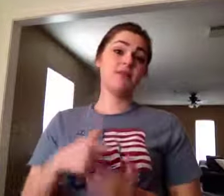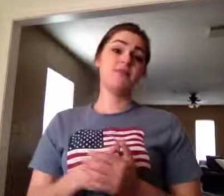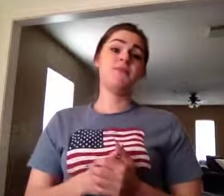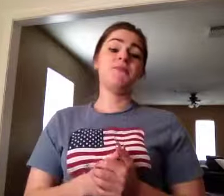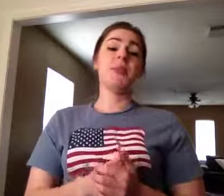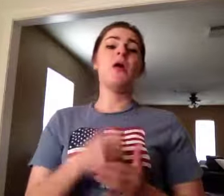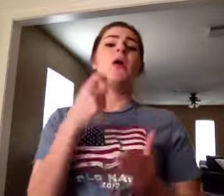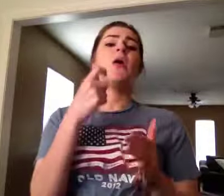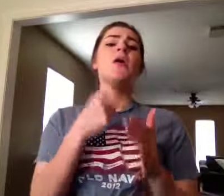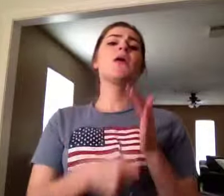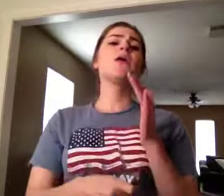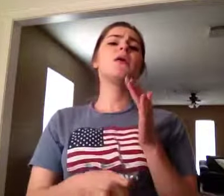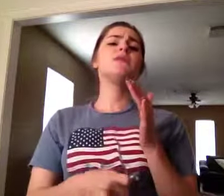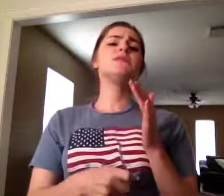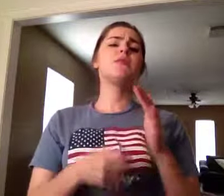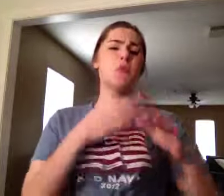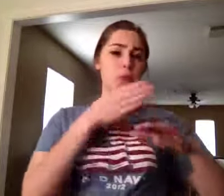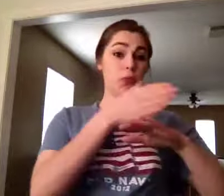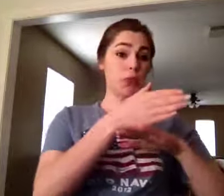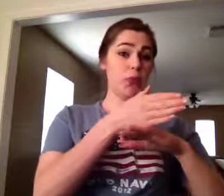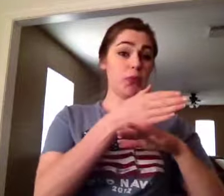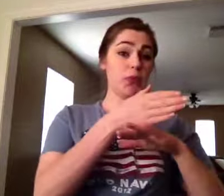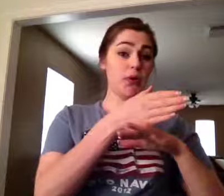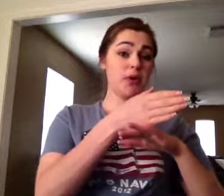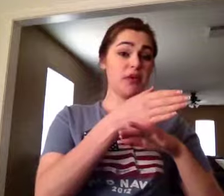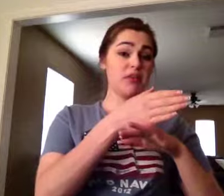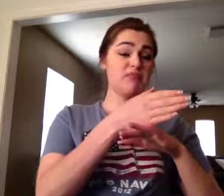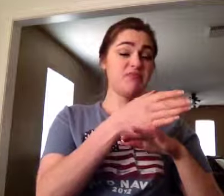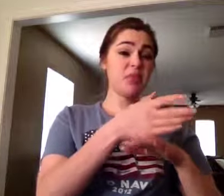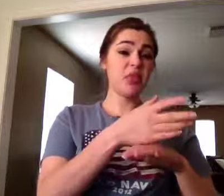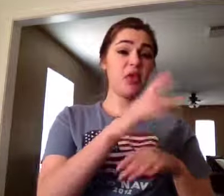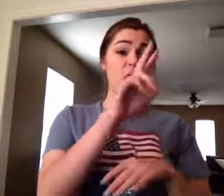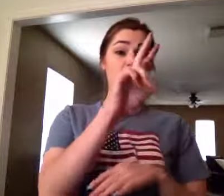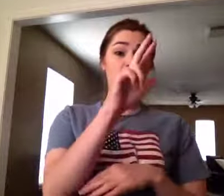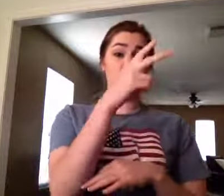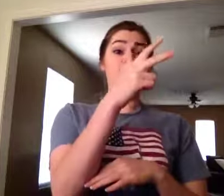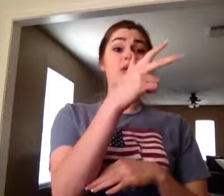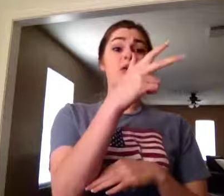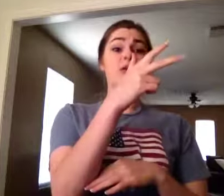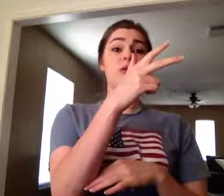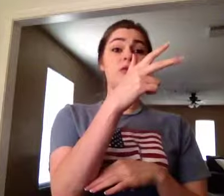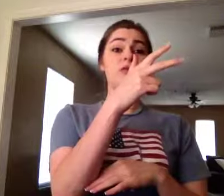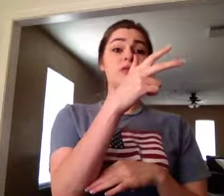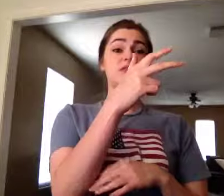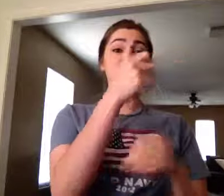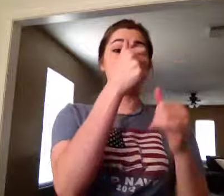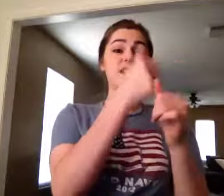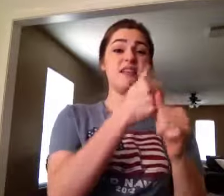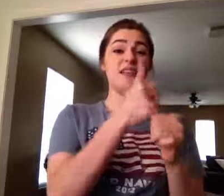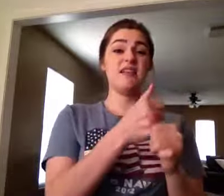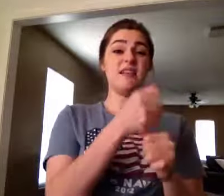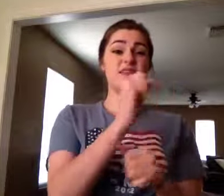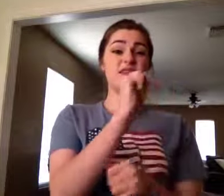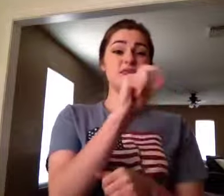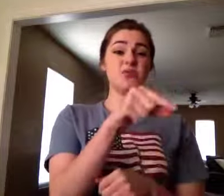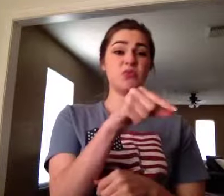let's see, the wood costs $3 per square foot, and the cement costs $14 per cubic